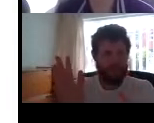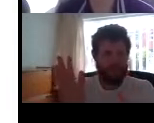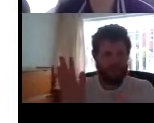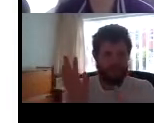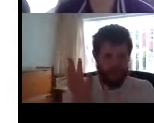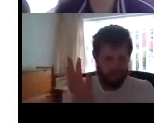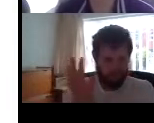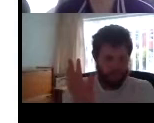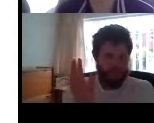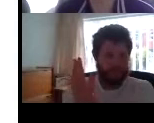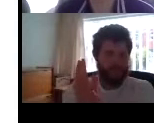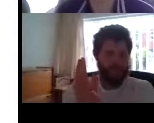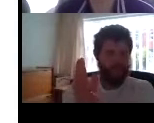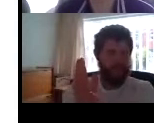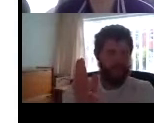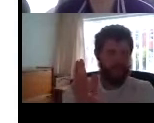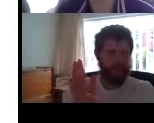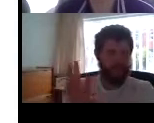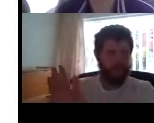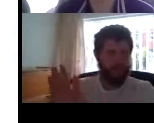L, yeah.